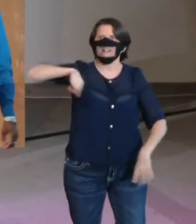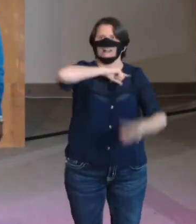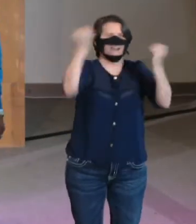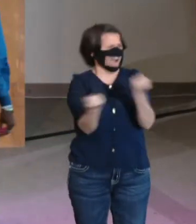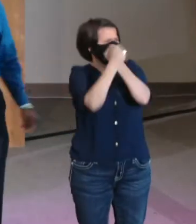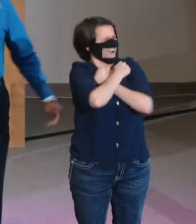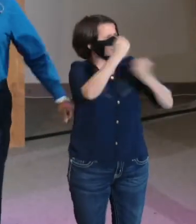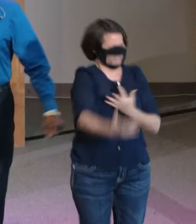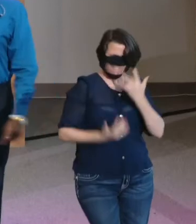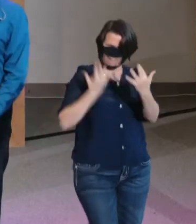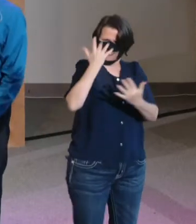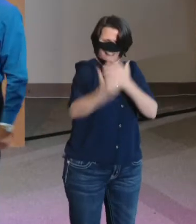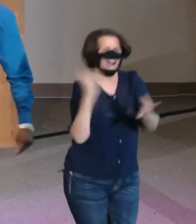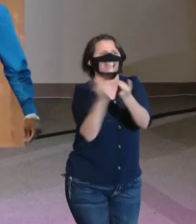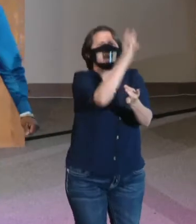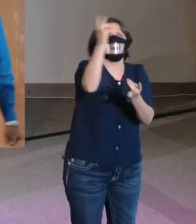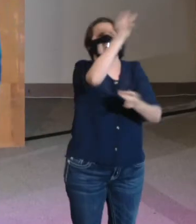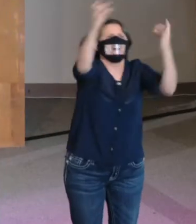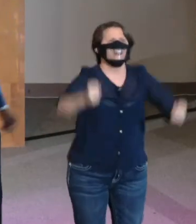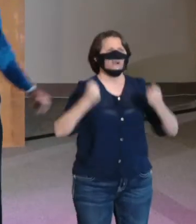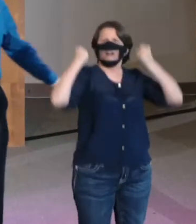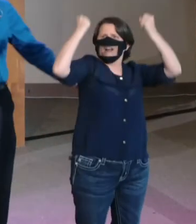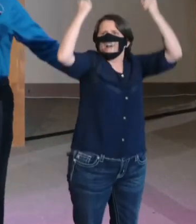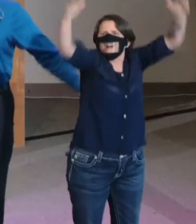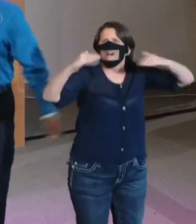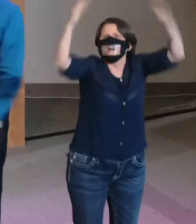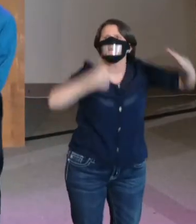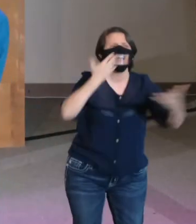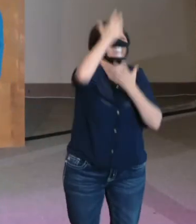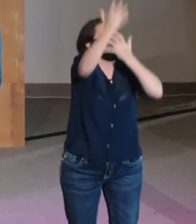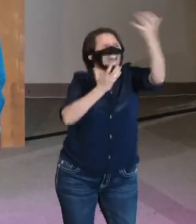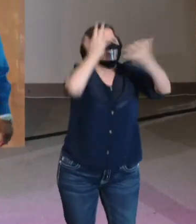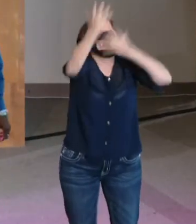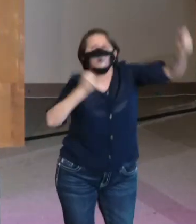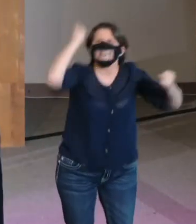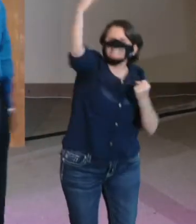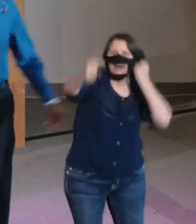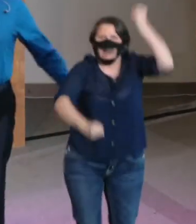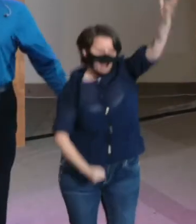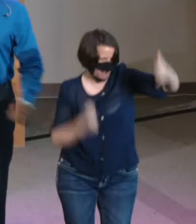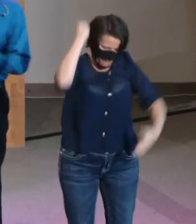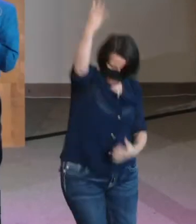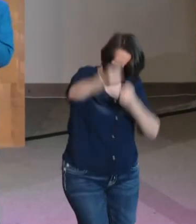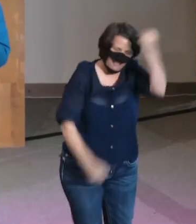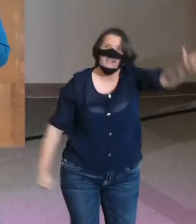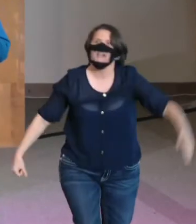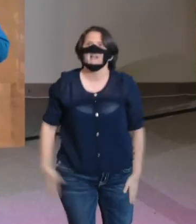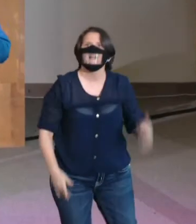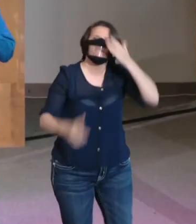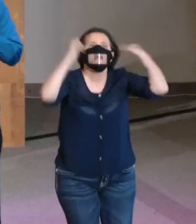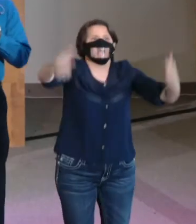on fire, lift spirit higher. I'm gonna shout, I'm gonna shout, I'm gonna shout. I